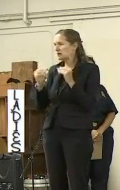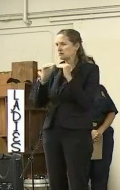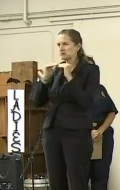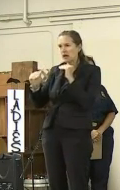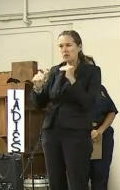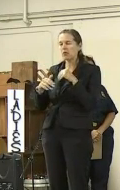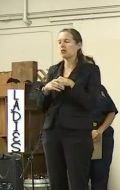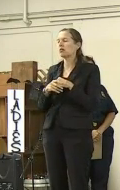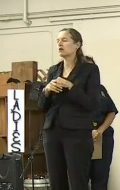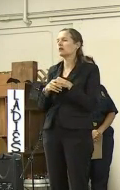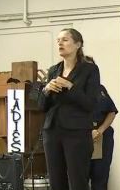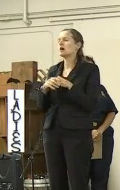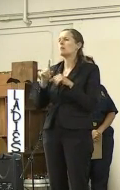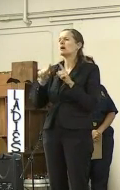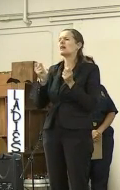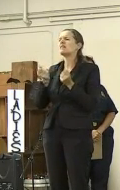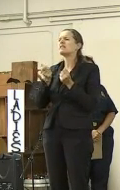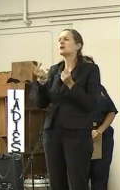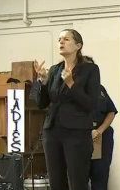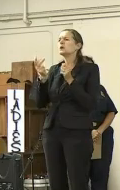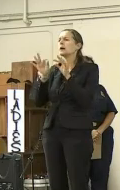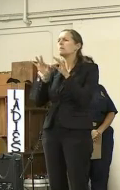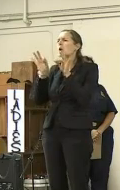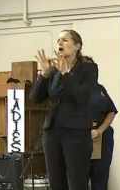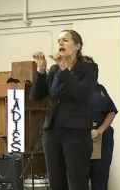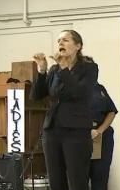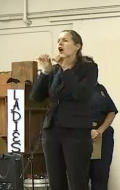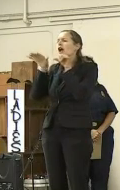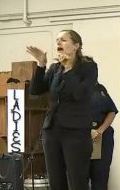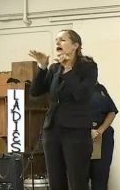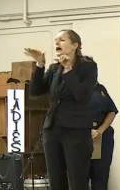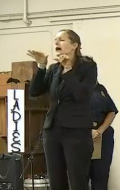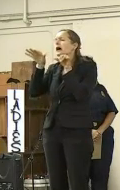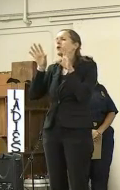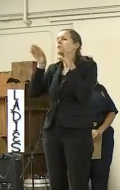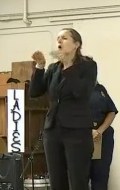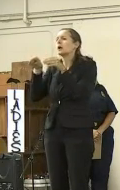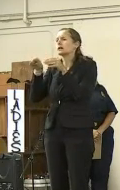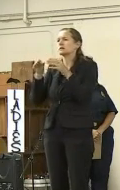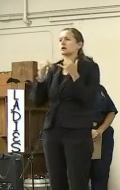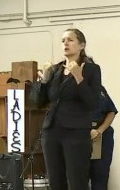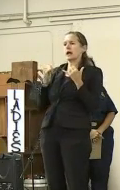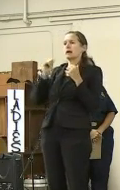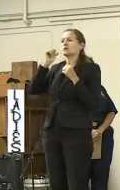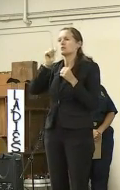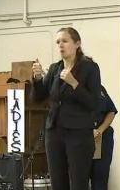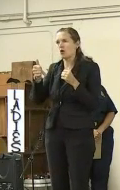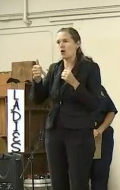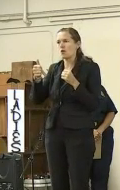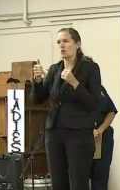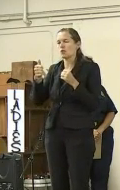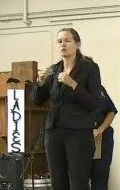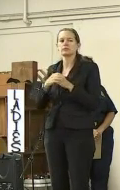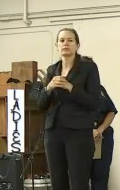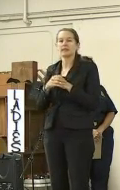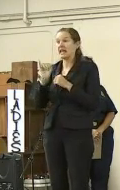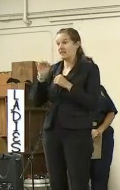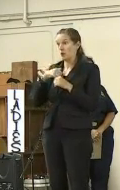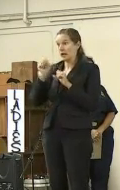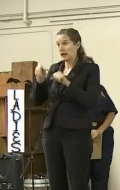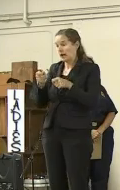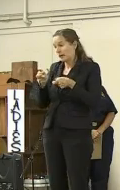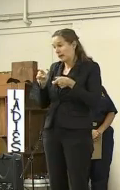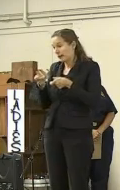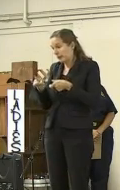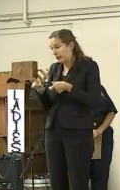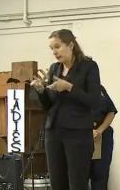have a couple of key areas that we're focusing in on today and tomorrow. With that, if we can get those areas